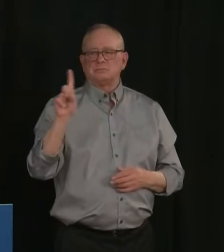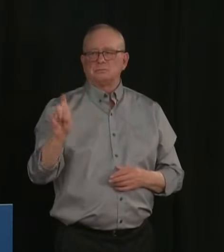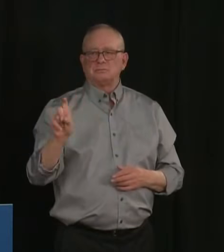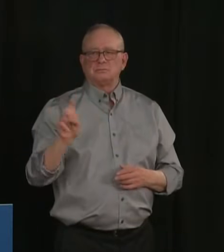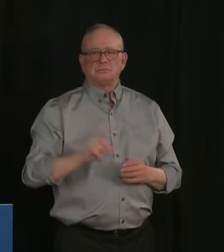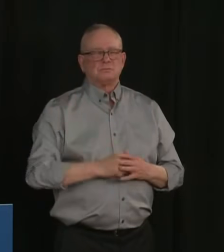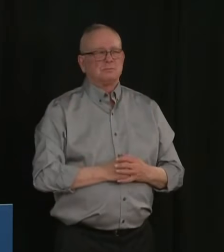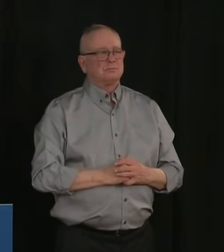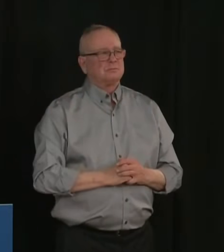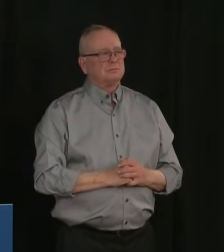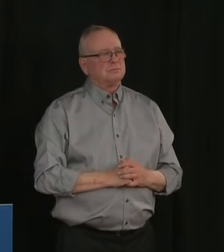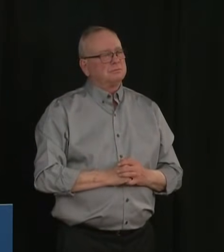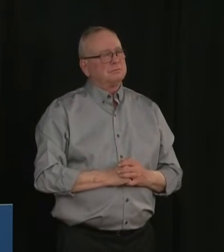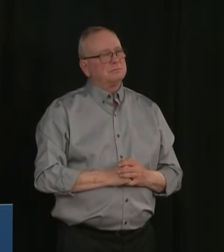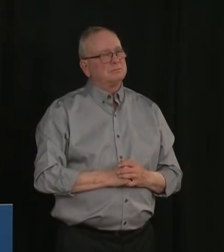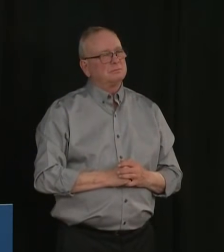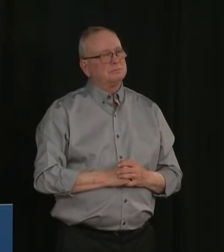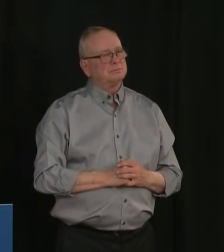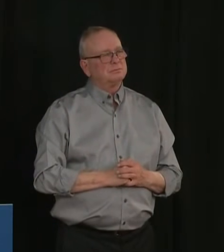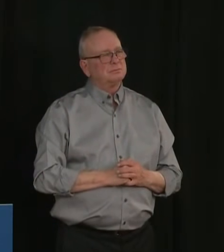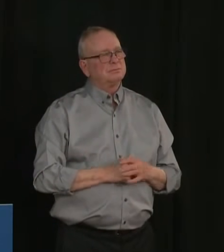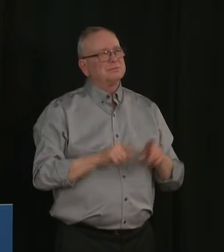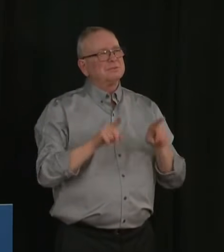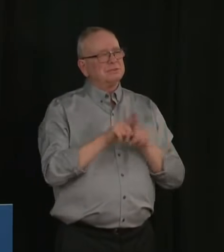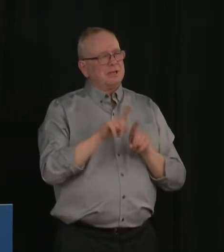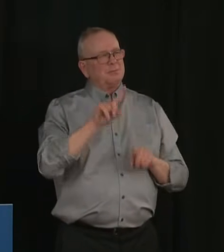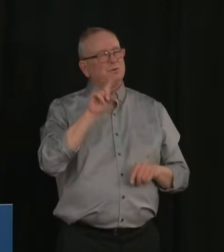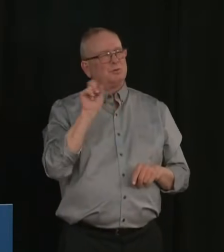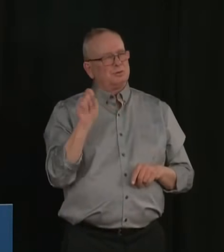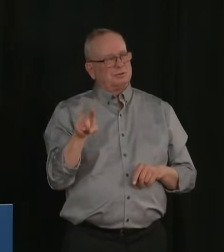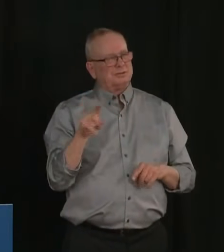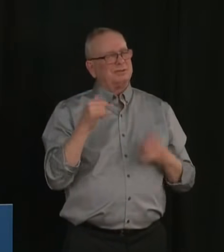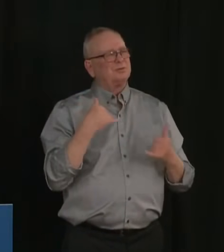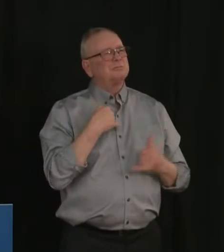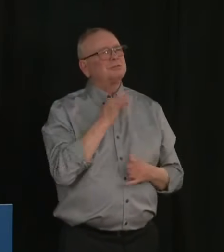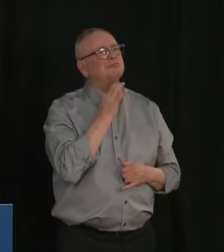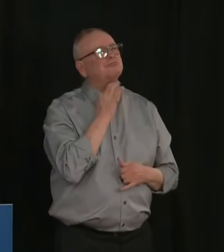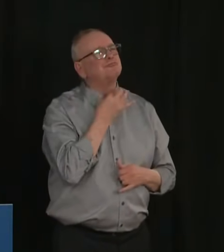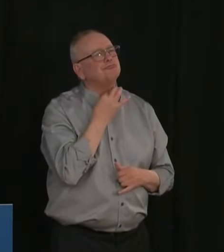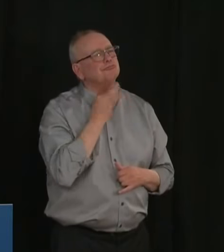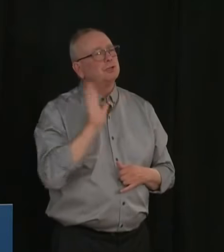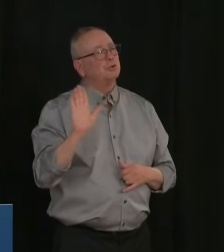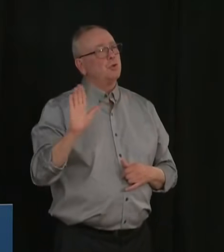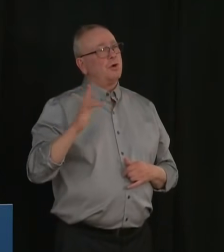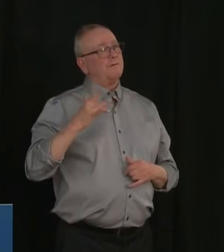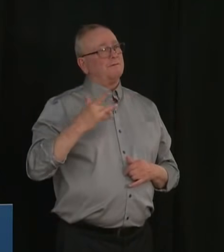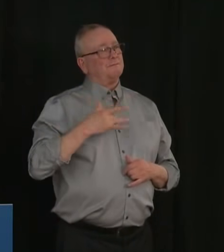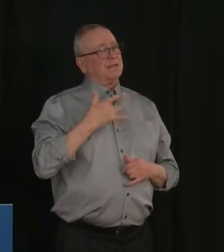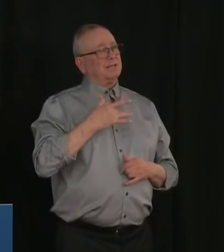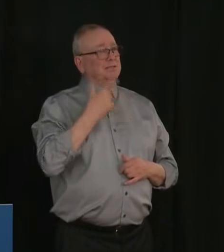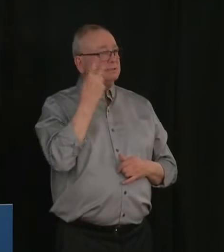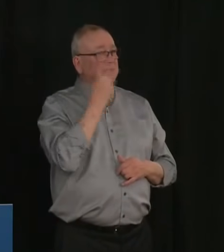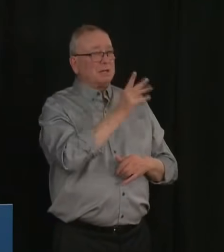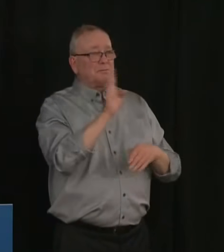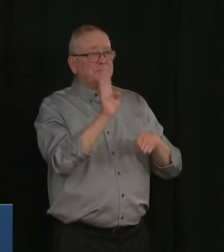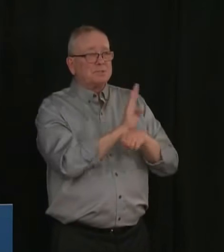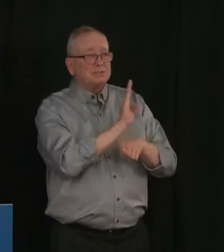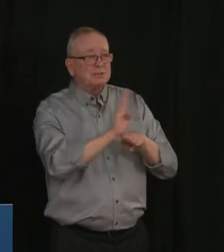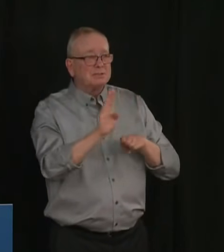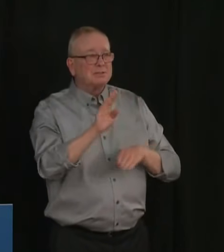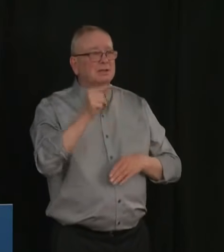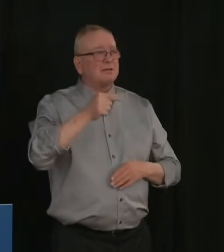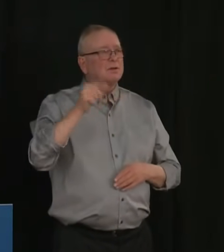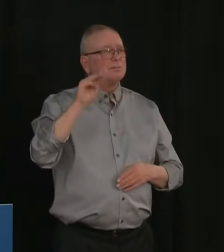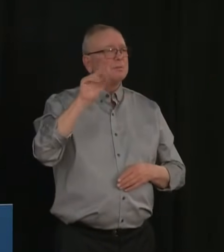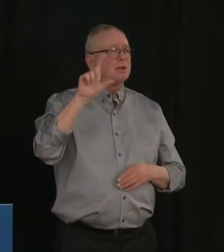just answered. How does it make you feel when you see businesses and even government MLAs saying they don't believe in the public